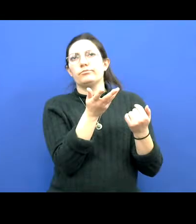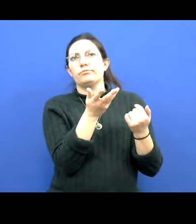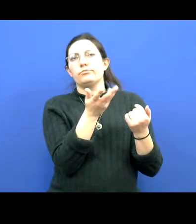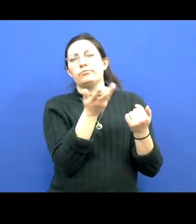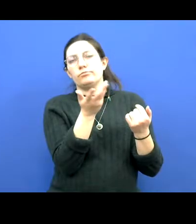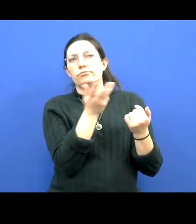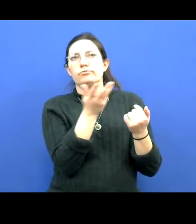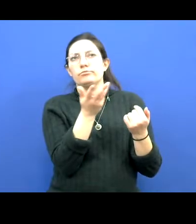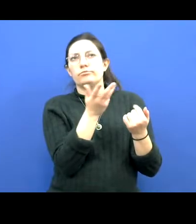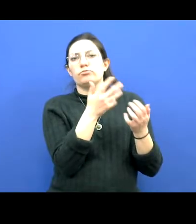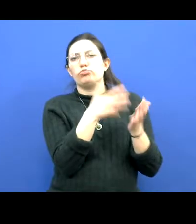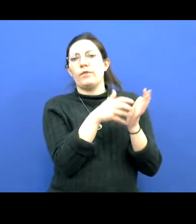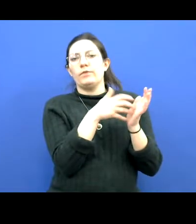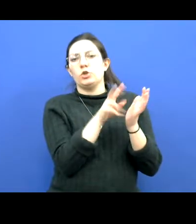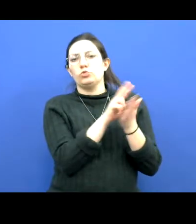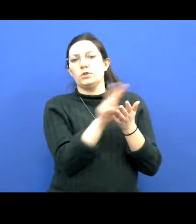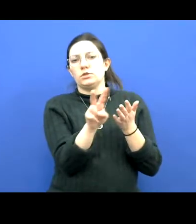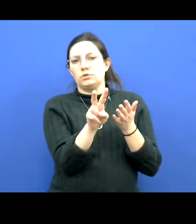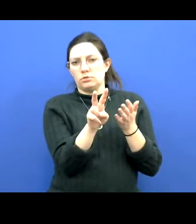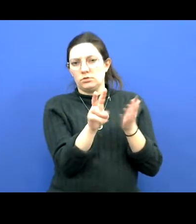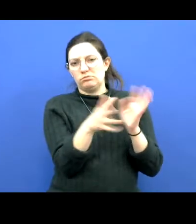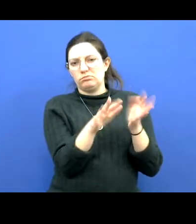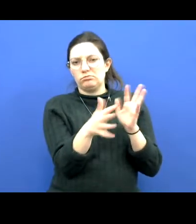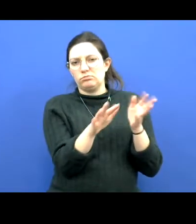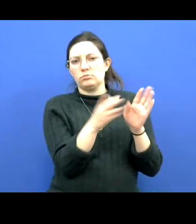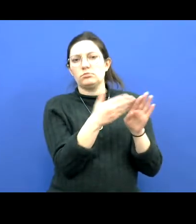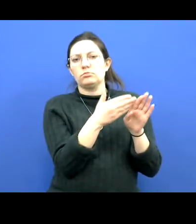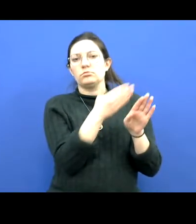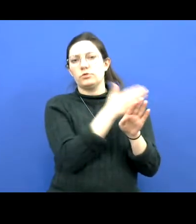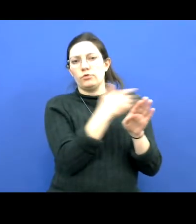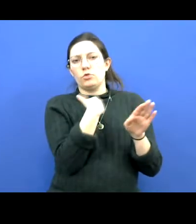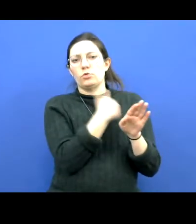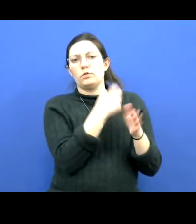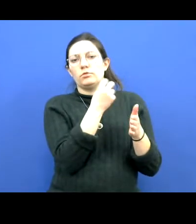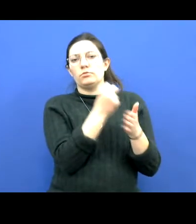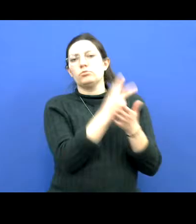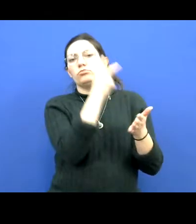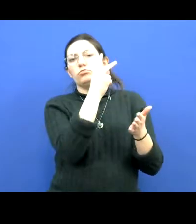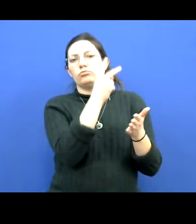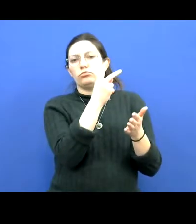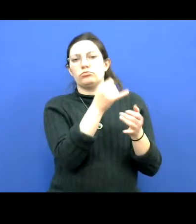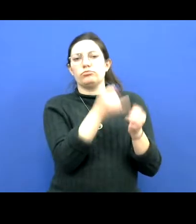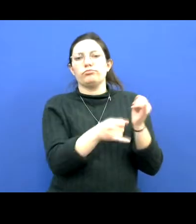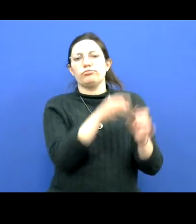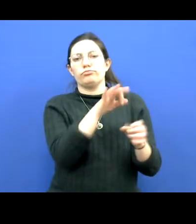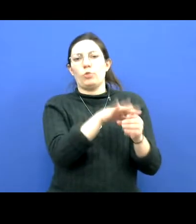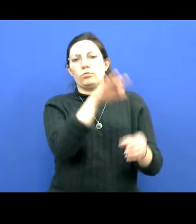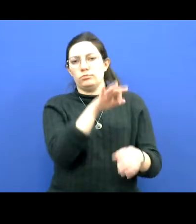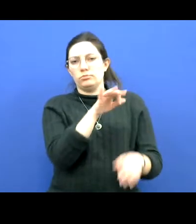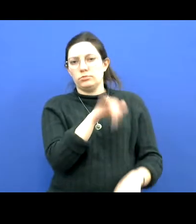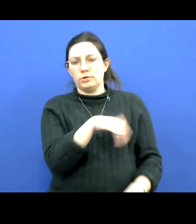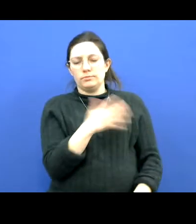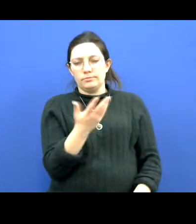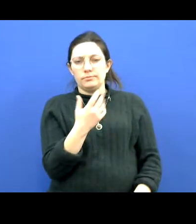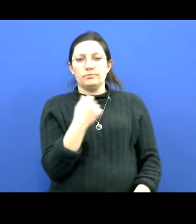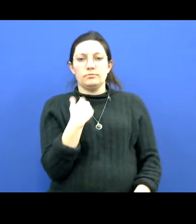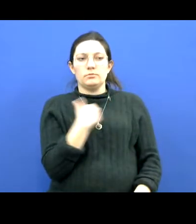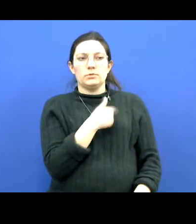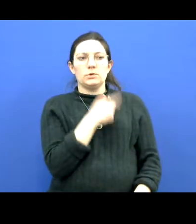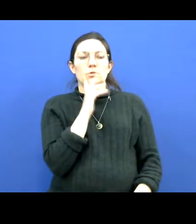essentially roughly 2 weeks before the last public hearing and voting on it. So we will